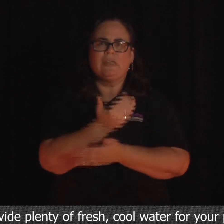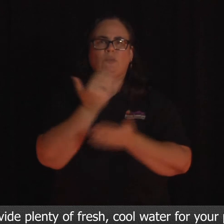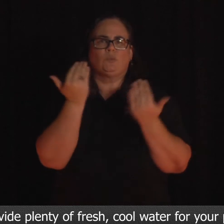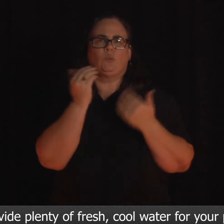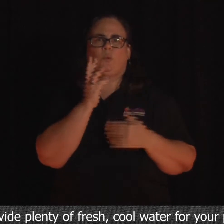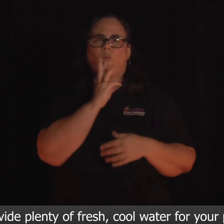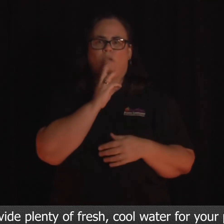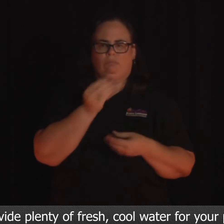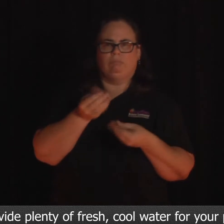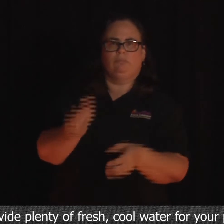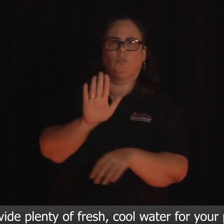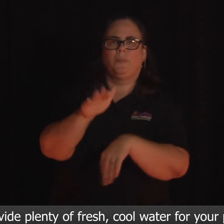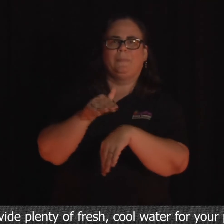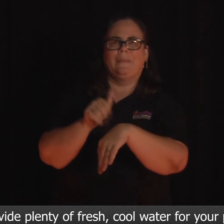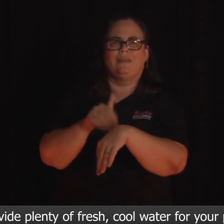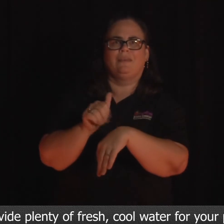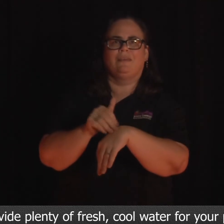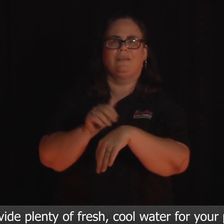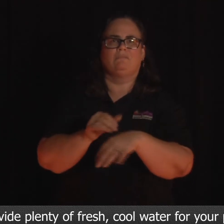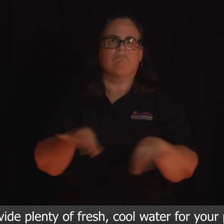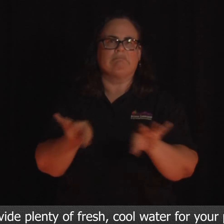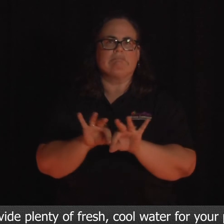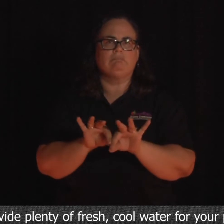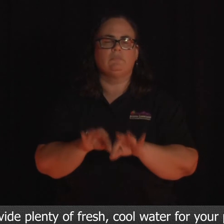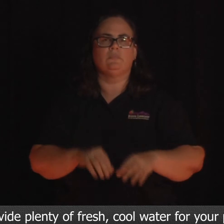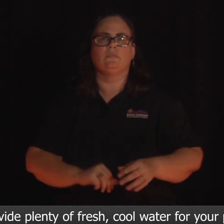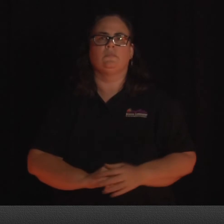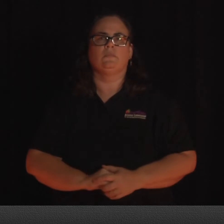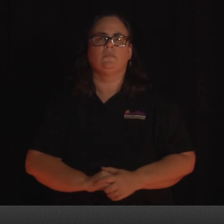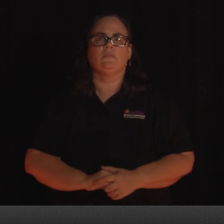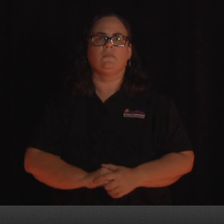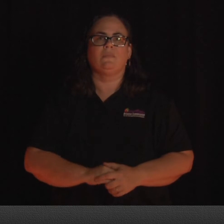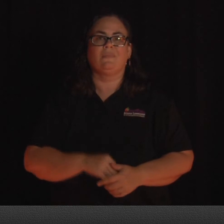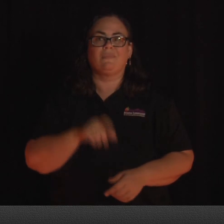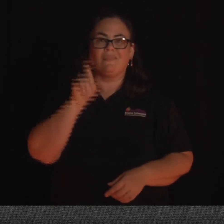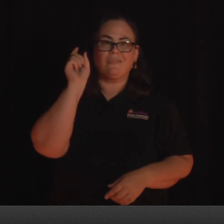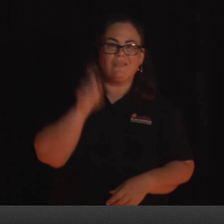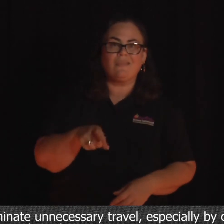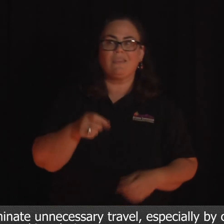Provide plenty of fresh, cool water for your pets.